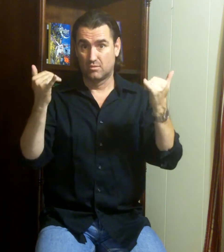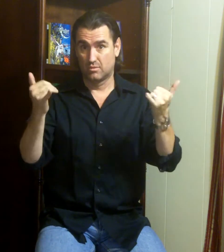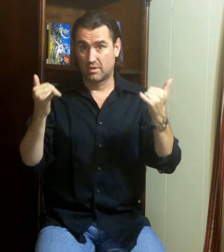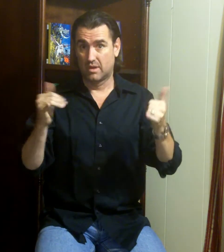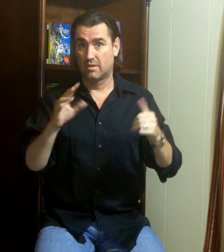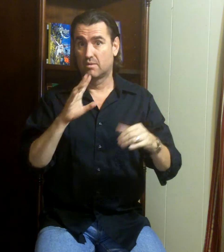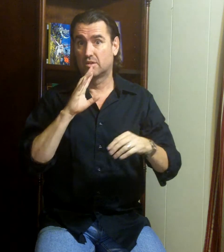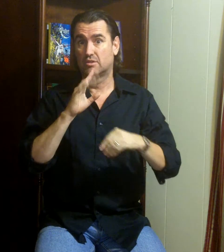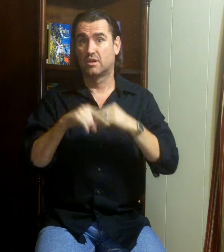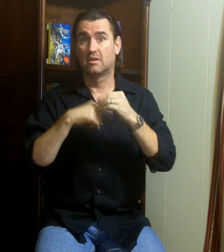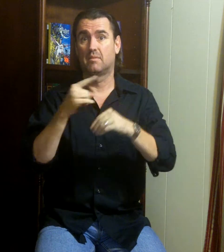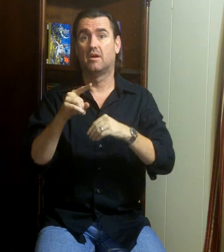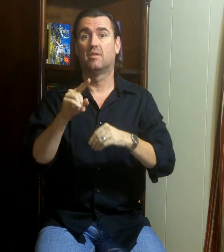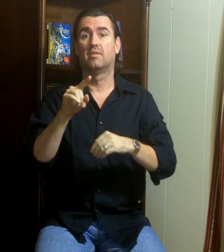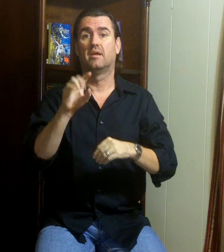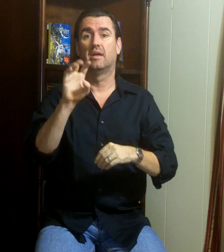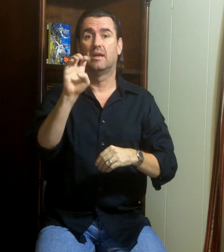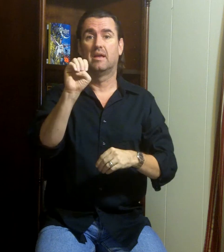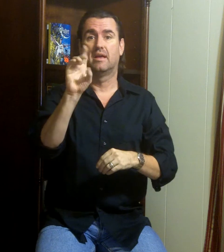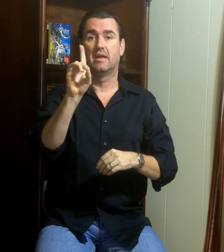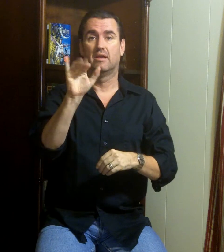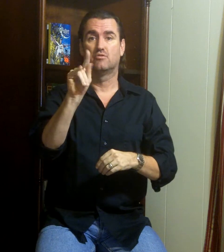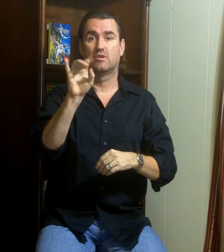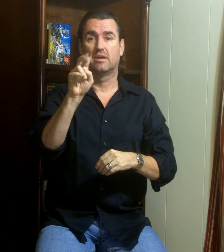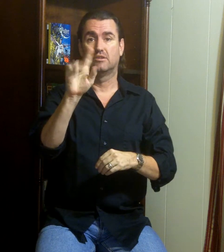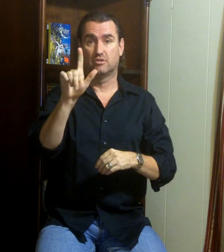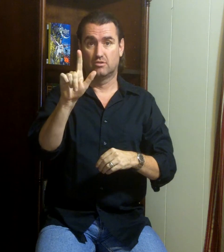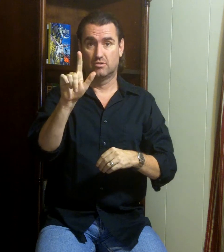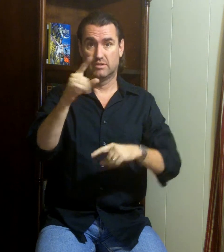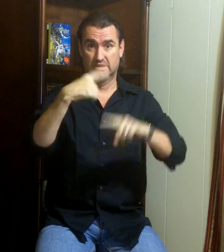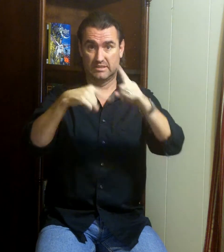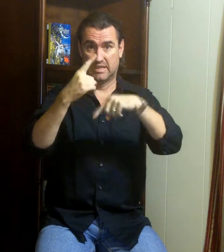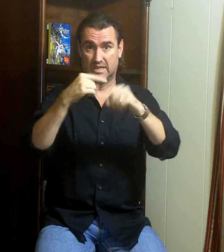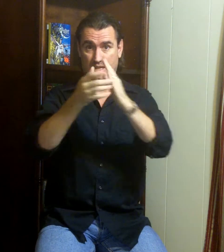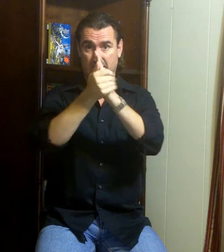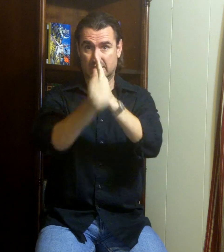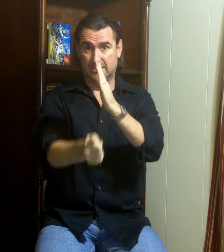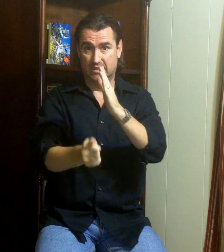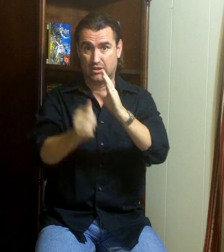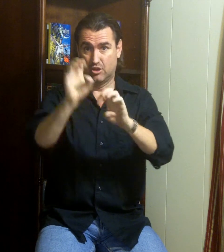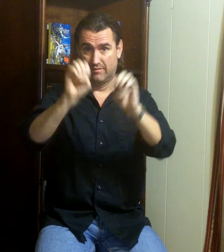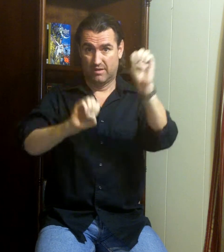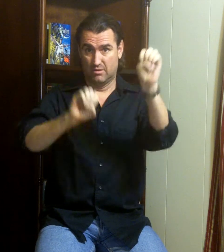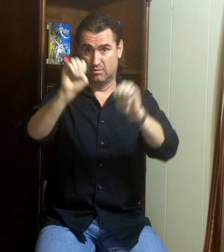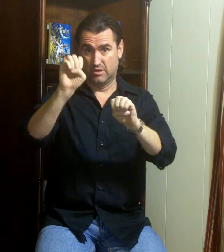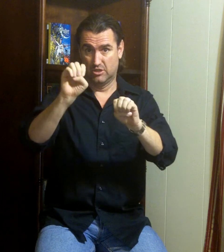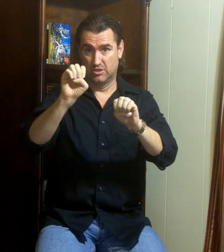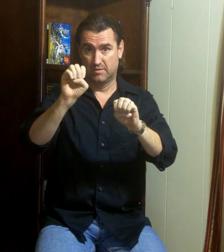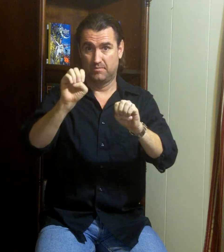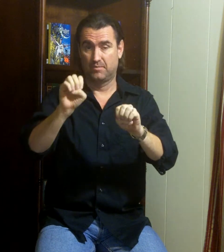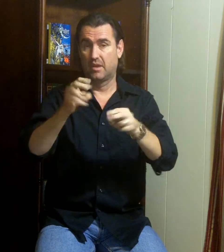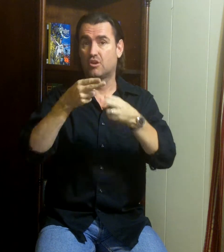to you about the Educational Science Skill Evaluation, and I will call it the